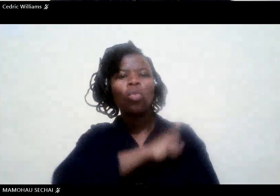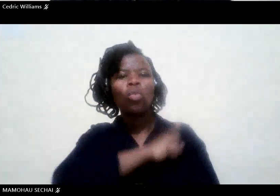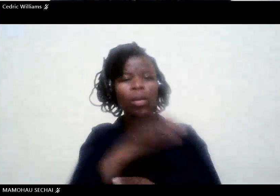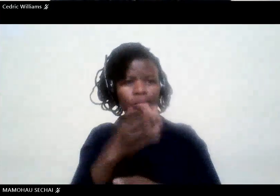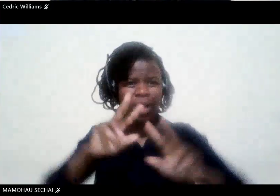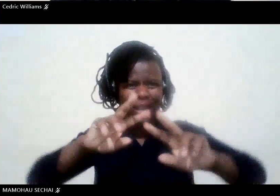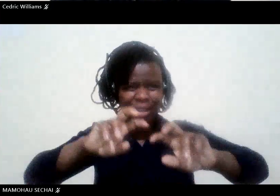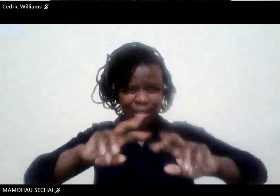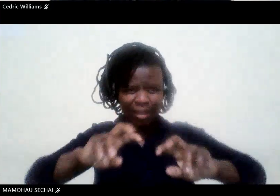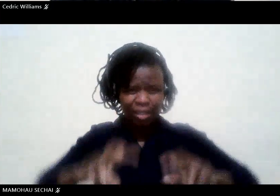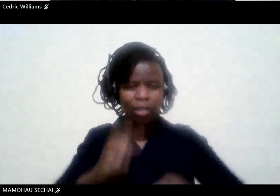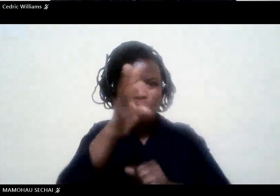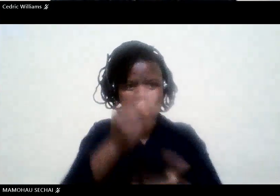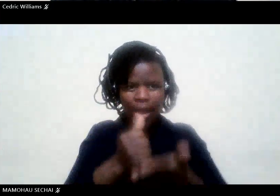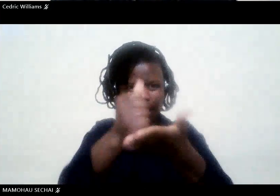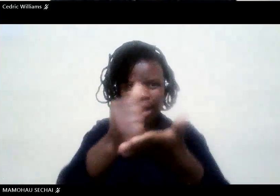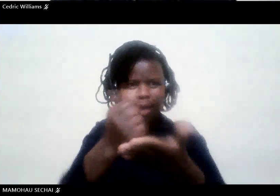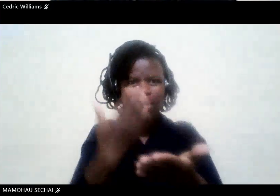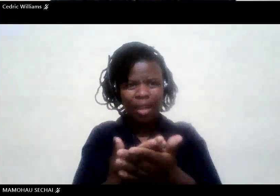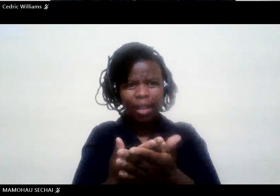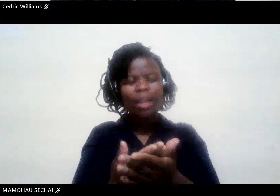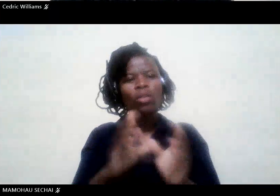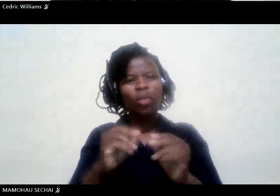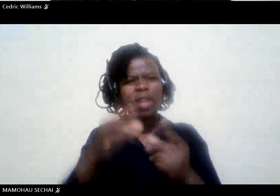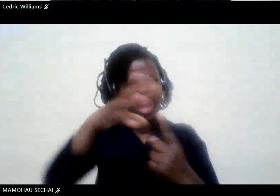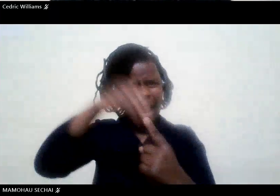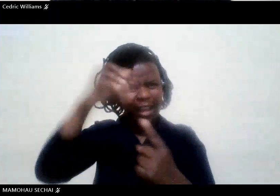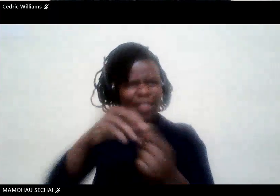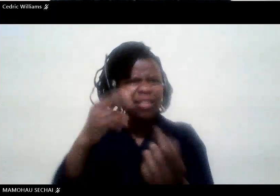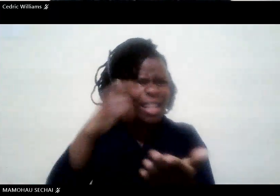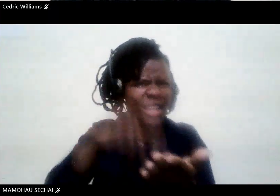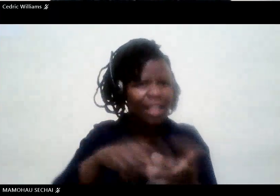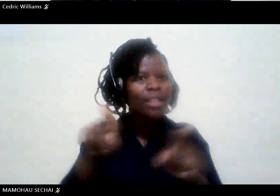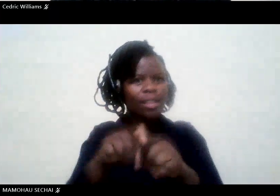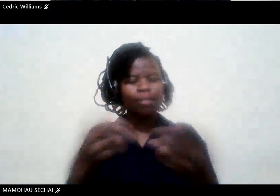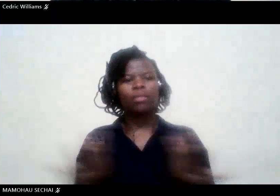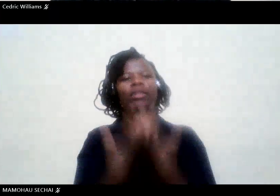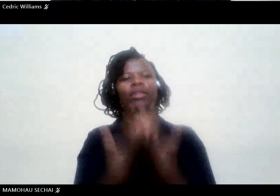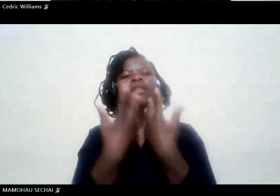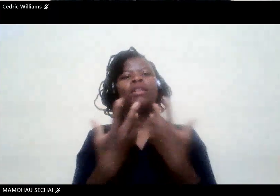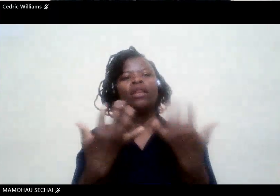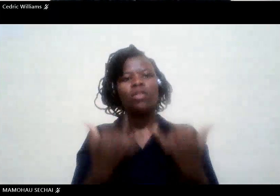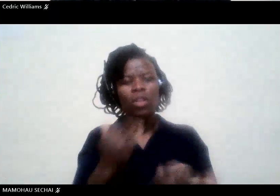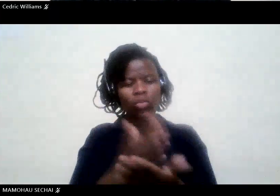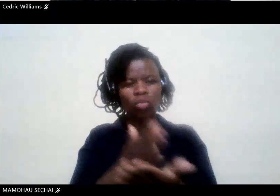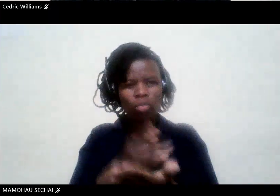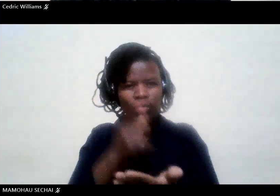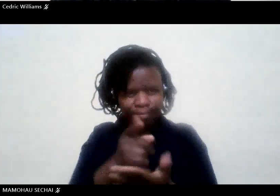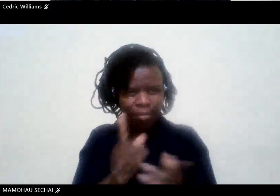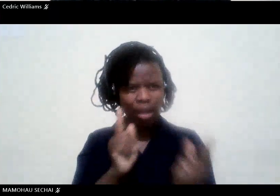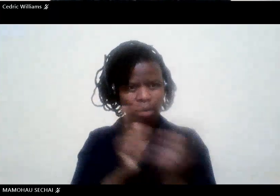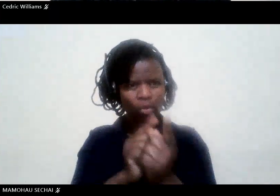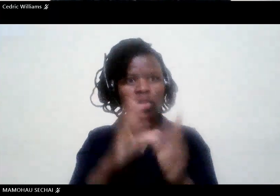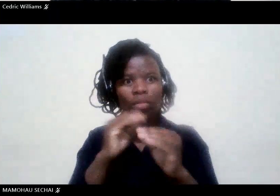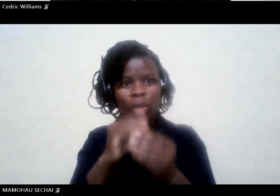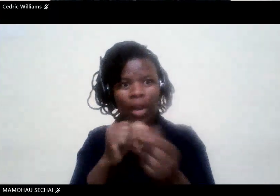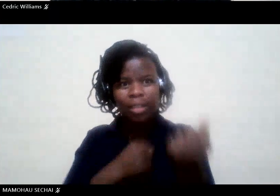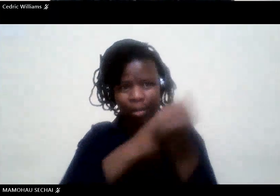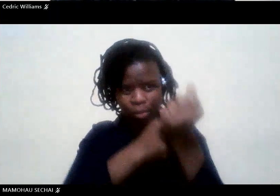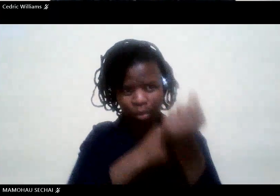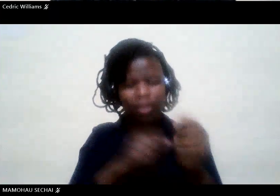will help identify the needs, the challenges. And then you're taking a DSC approach now. You talk about the support, adequate support, you talk about